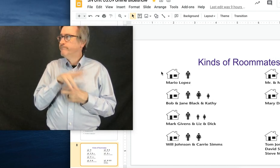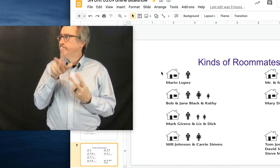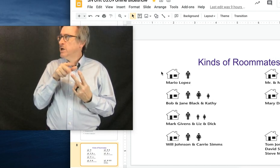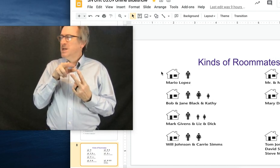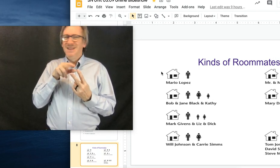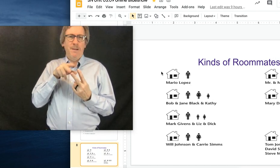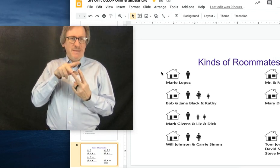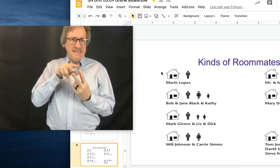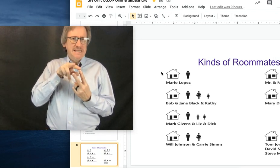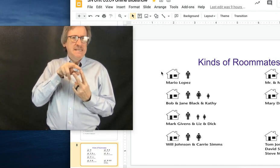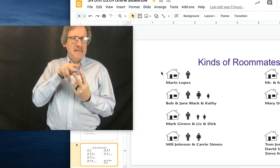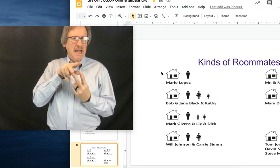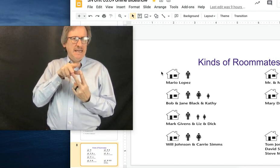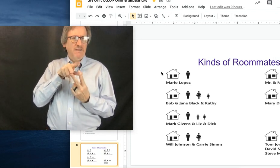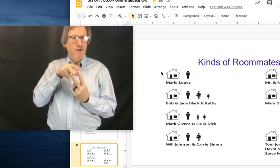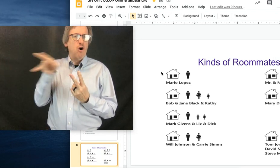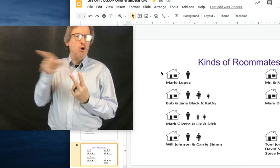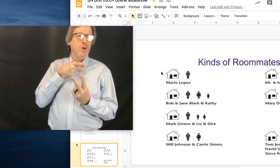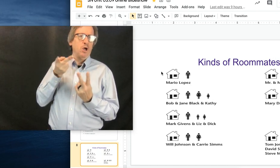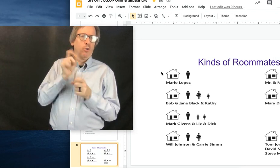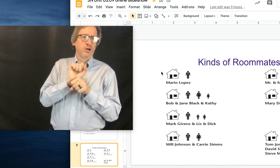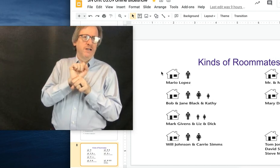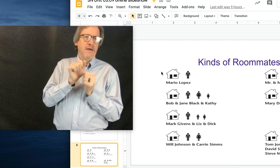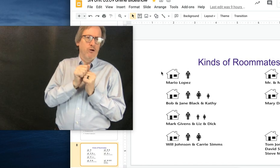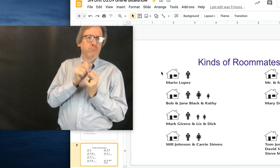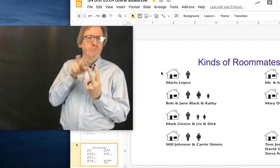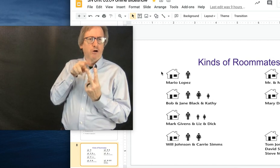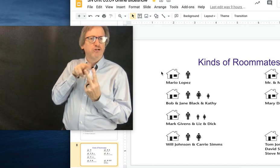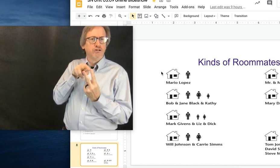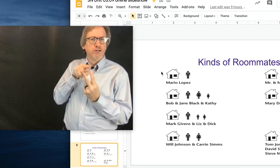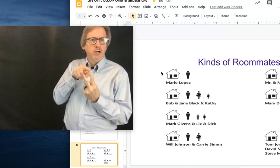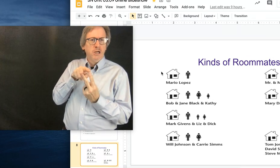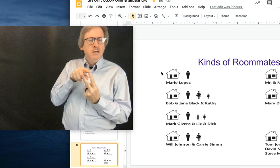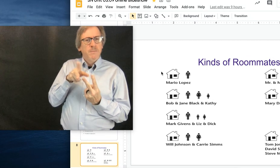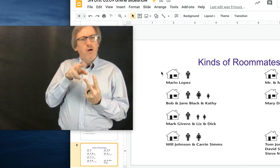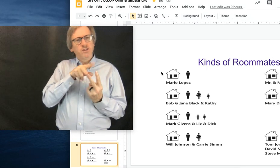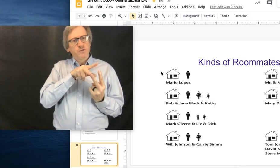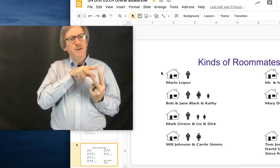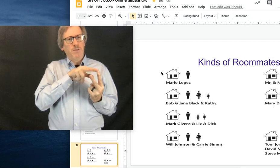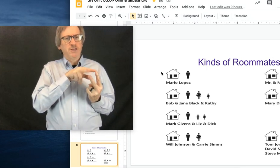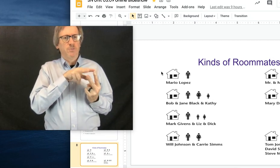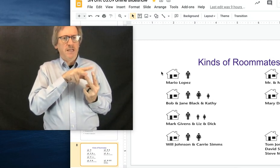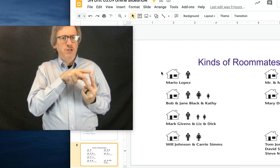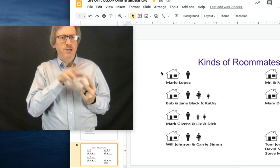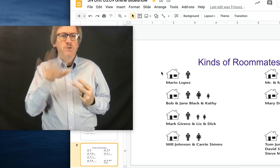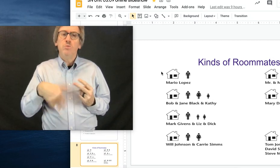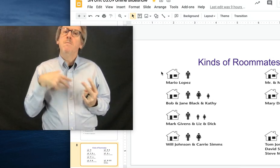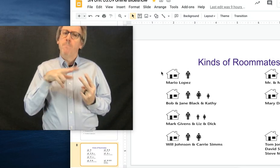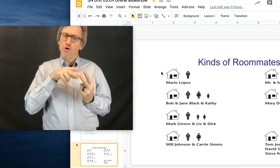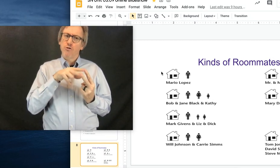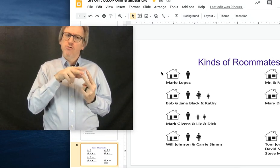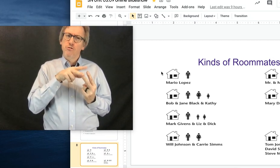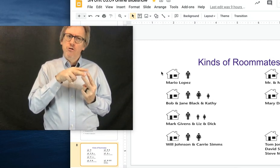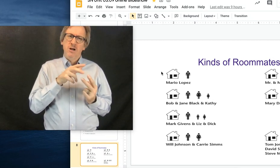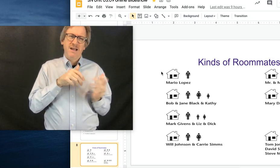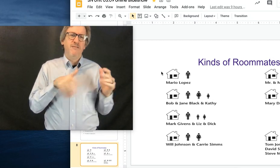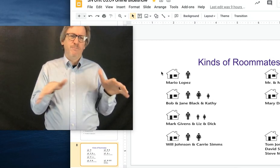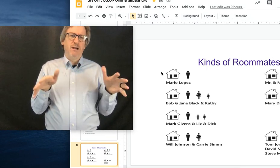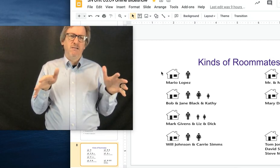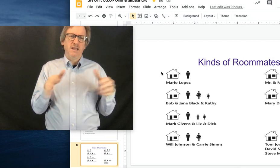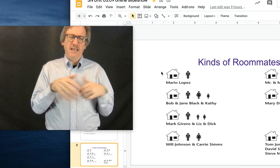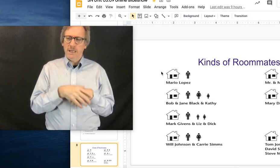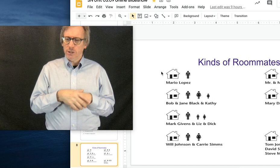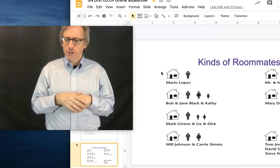from like a business idea of, oh, we work together, partners. But also has been applied to relationships. Oh, partner, kind